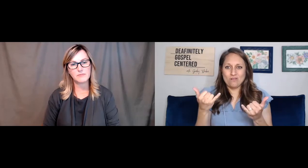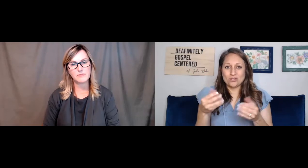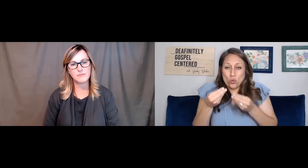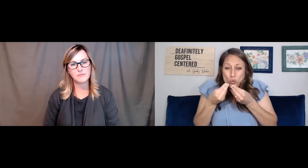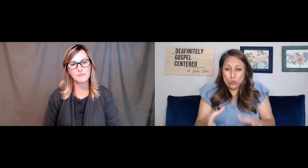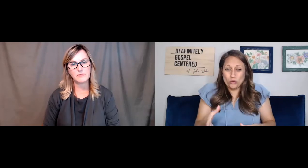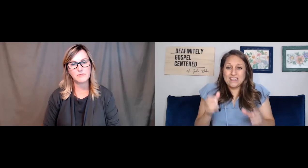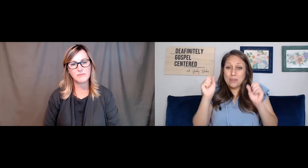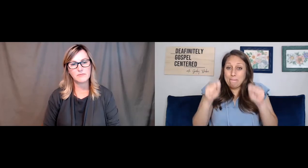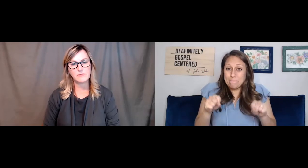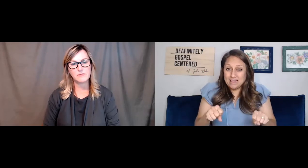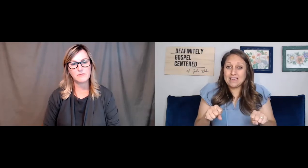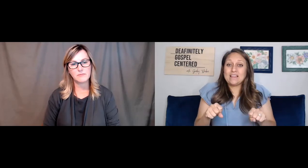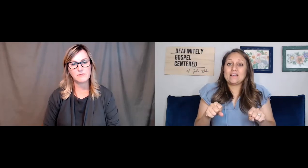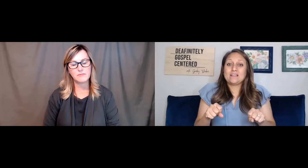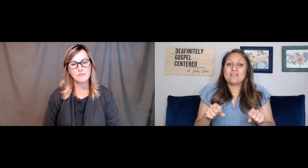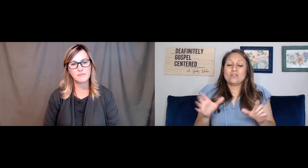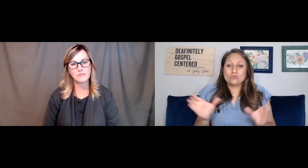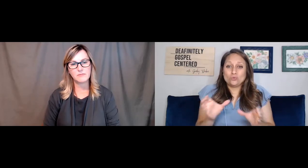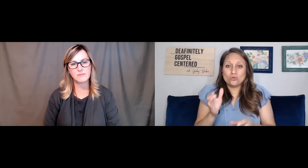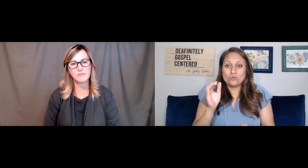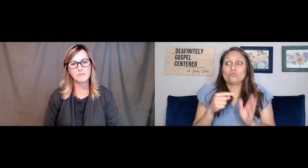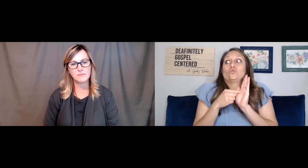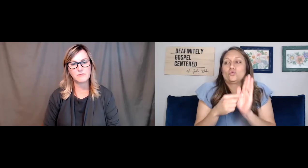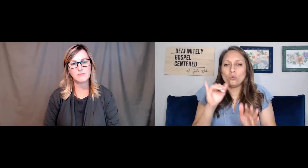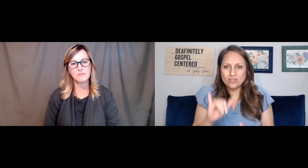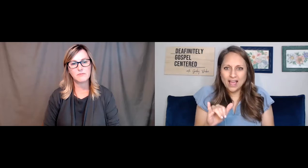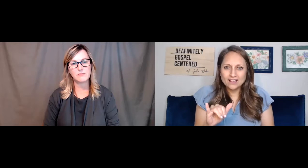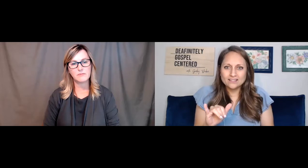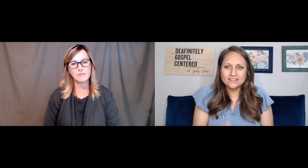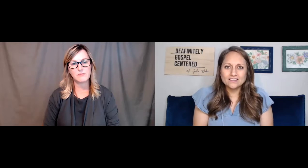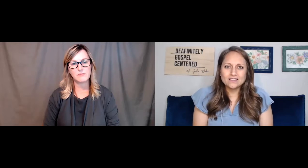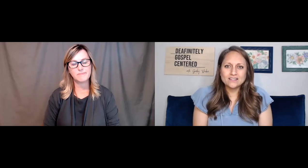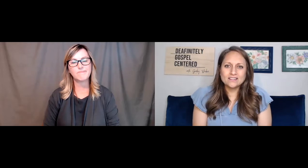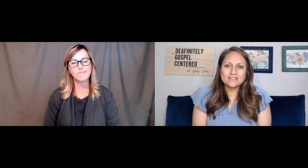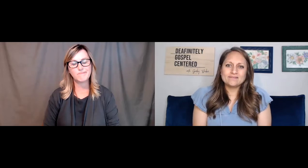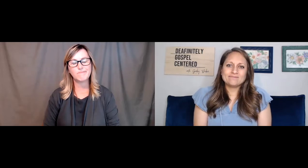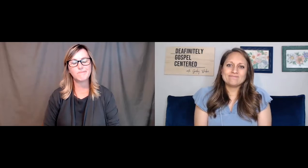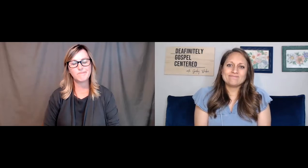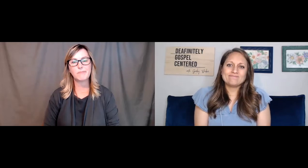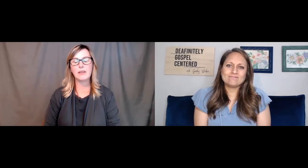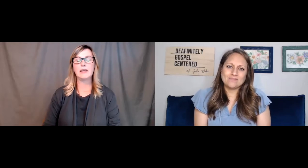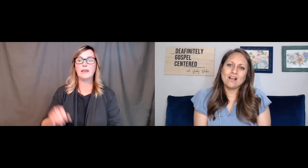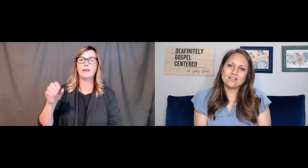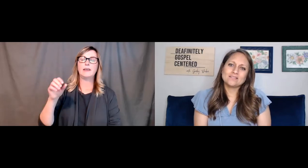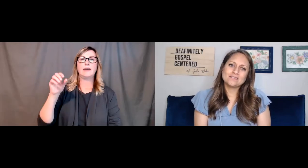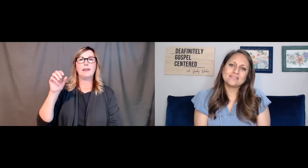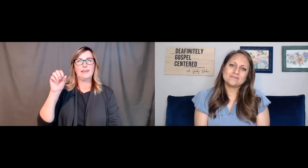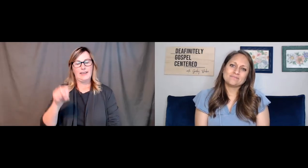are, in this generation, losing an ability to show grace and mercy?